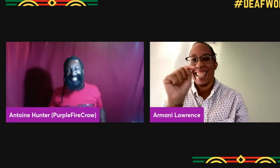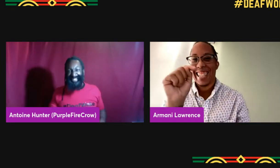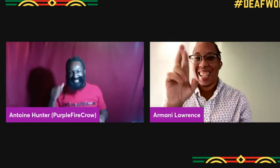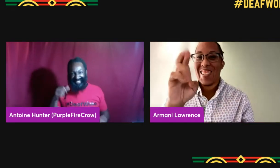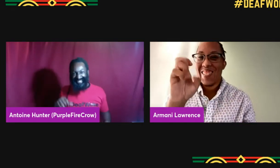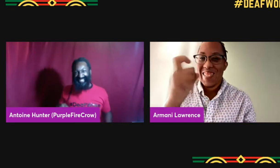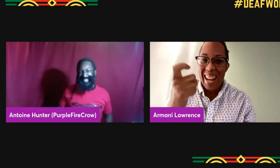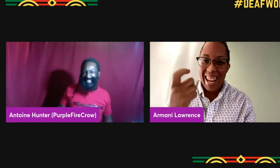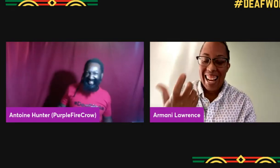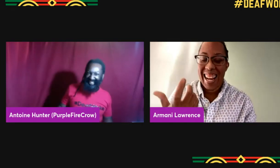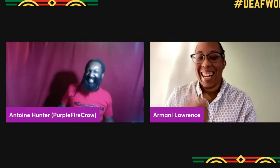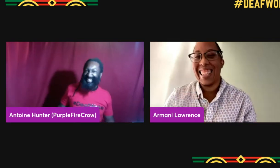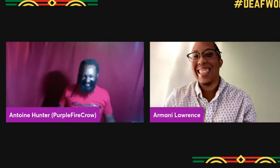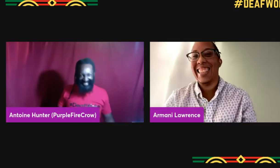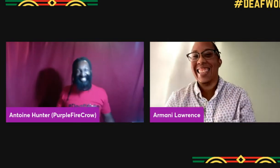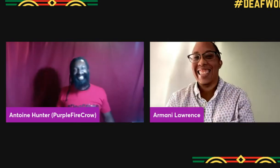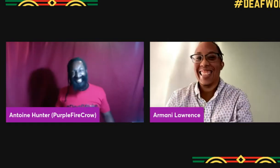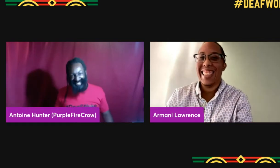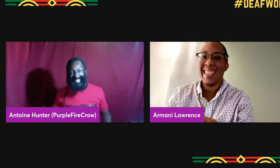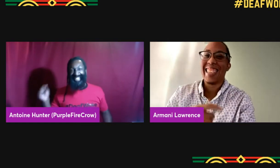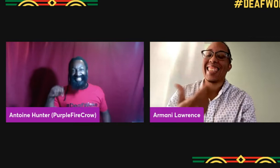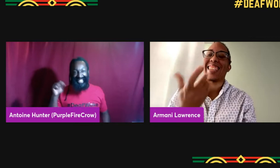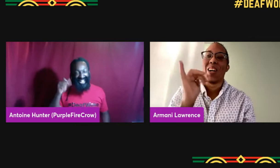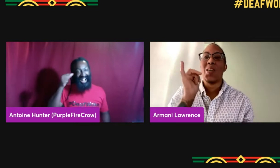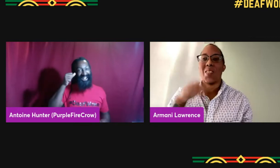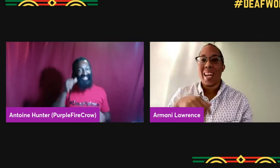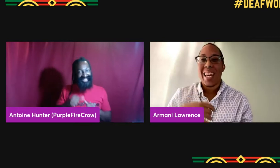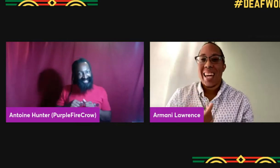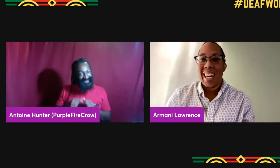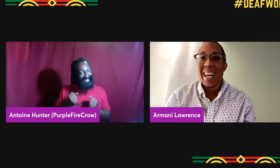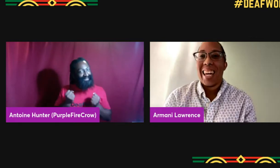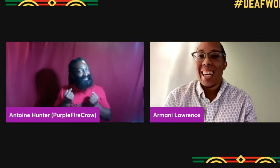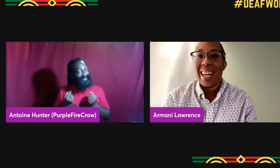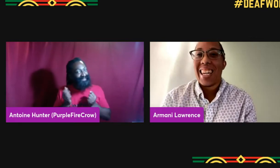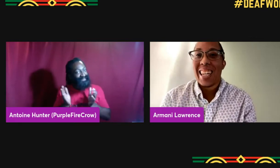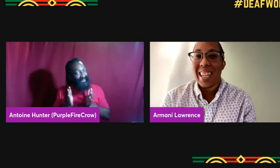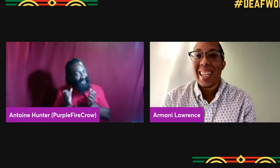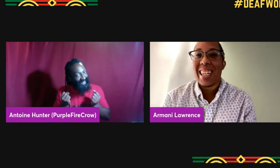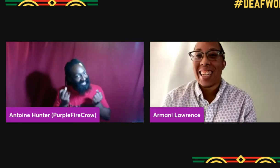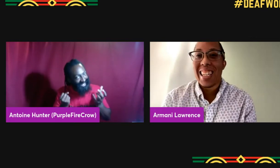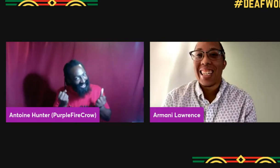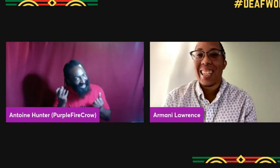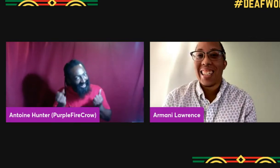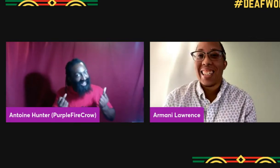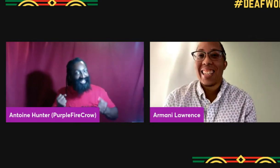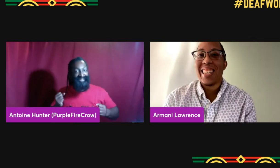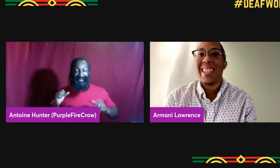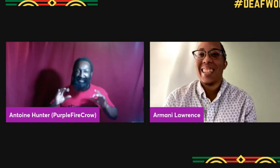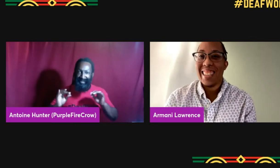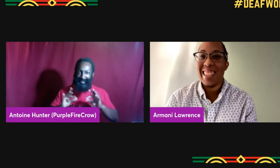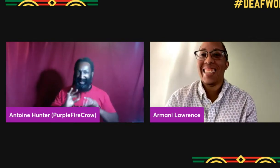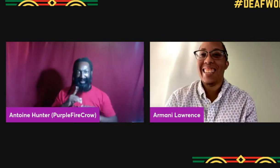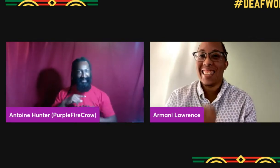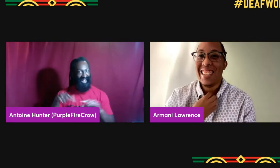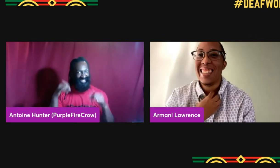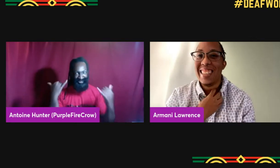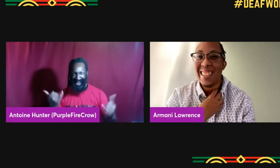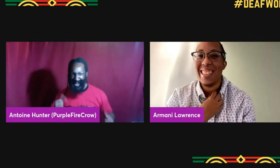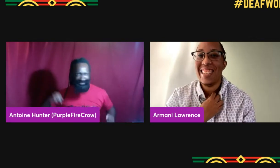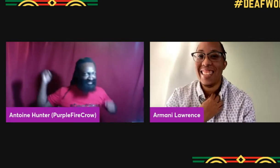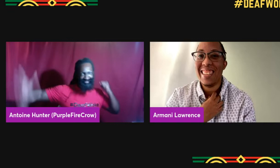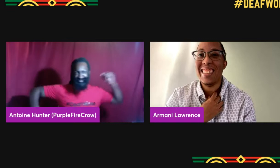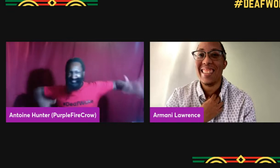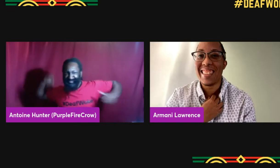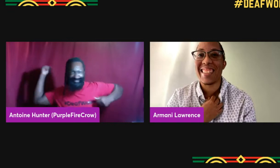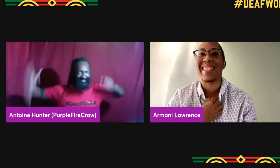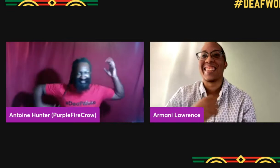small face. Yep, I remember. Like little T-Rex arms, you know, my signing was like that. Yeah. Yeah, I remember. Yeah, you